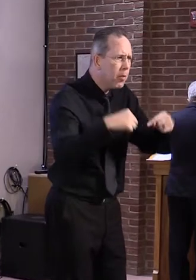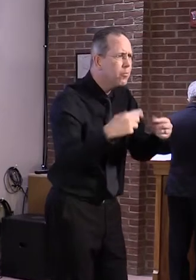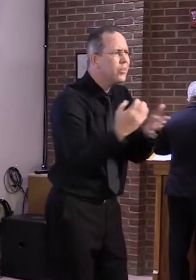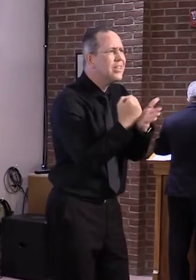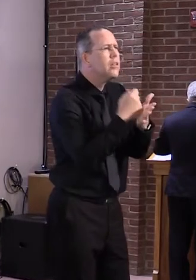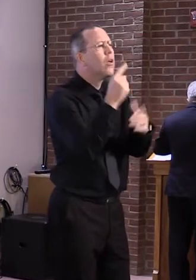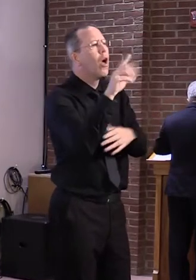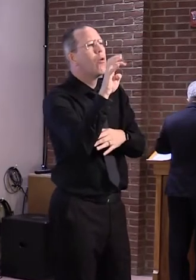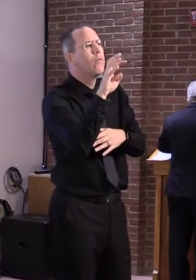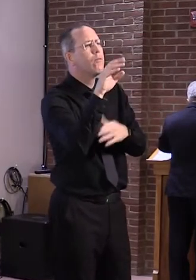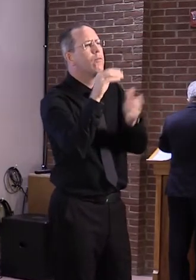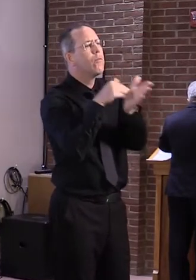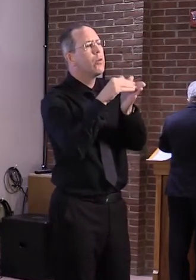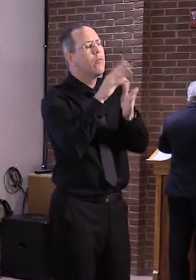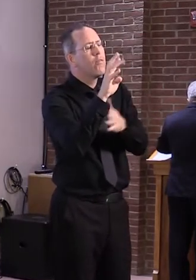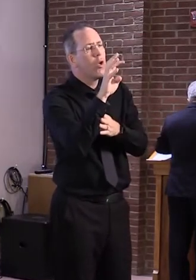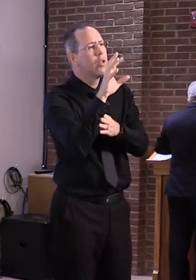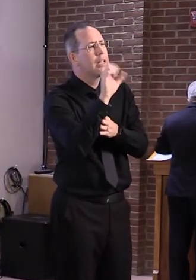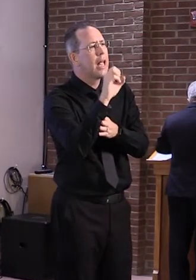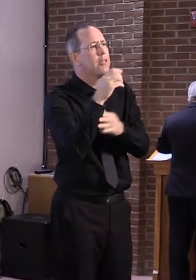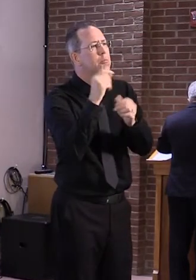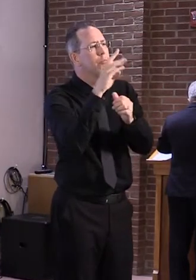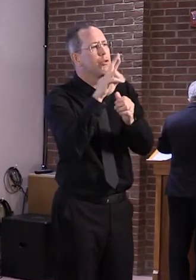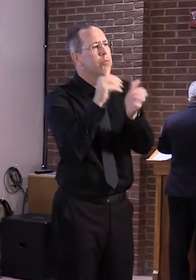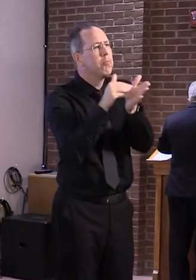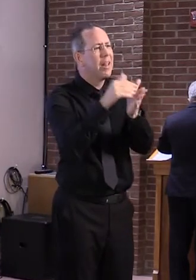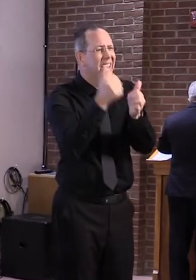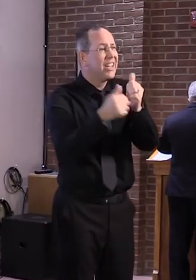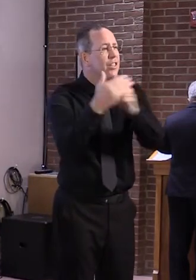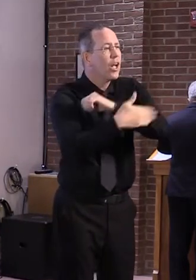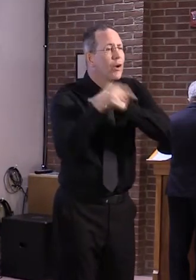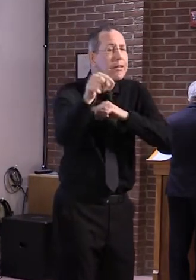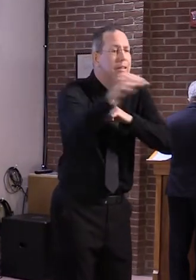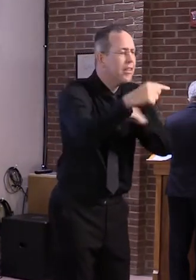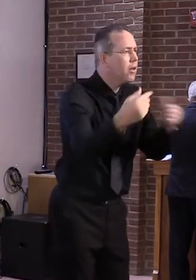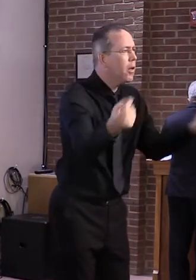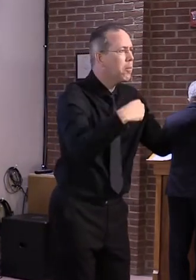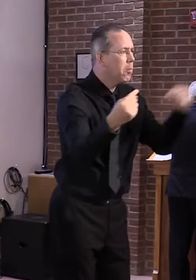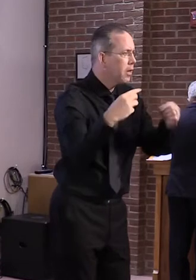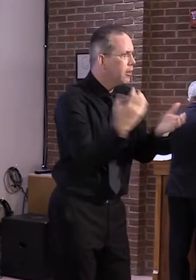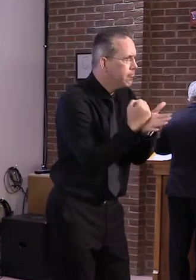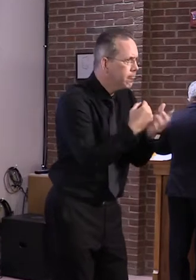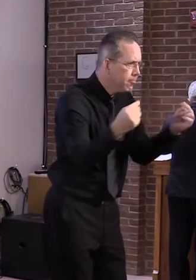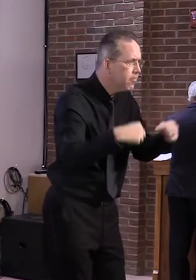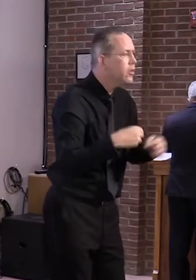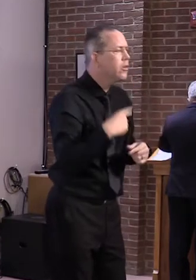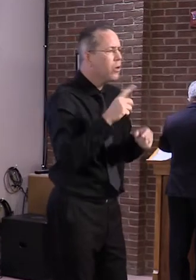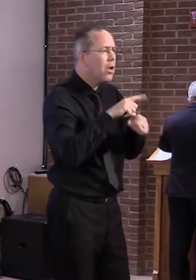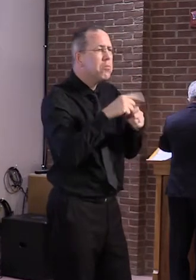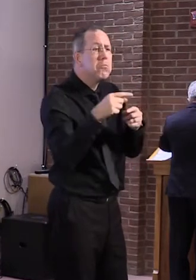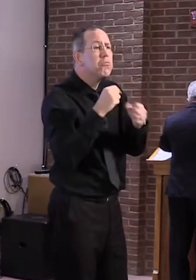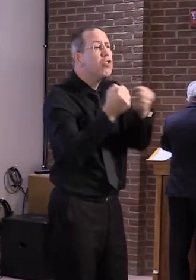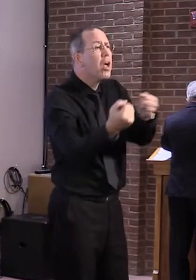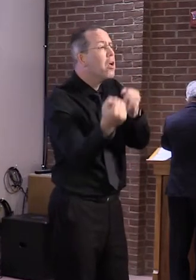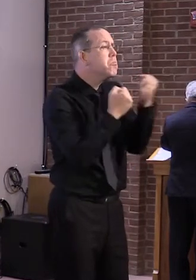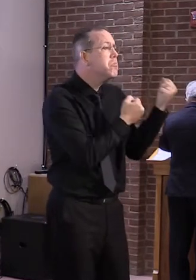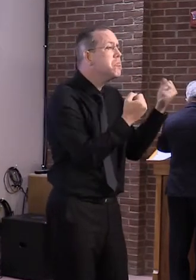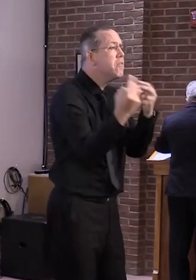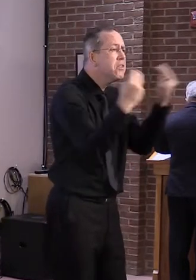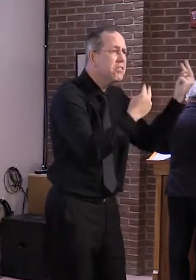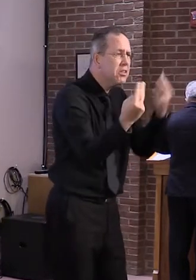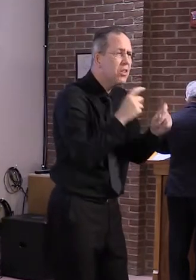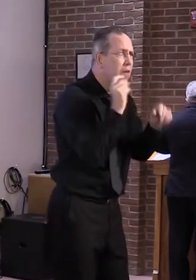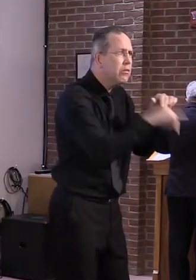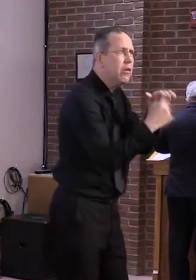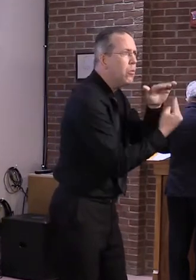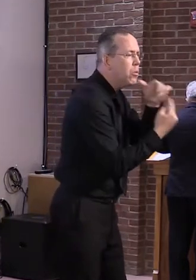driving distance to Vermont without a quarantine. Mr. Pichek will show you this new map in a few minutes, but beginning July